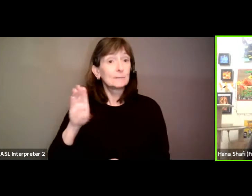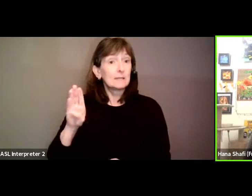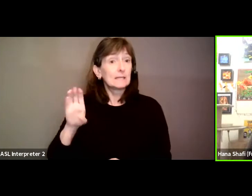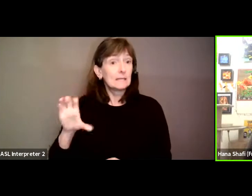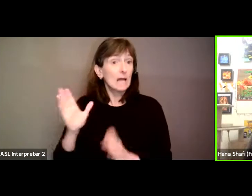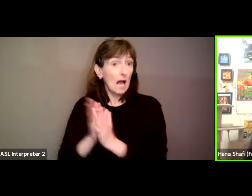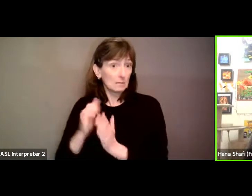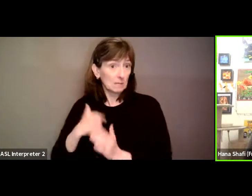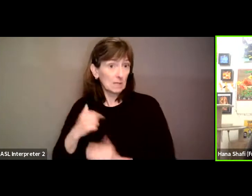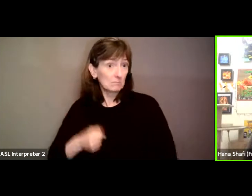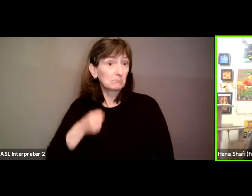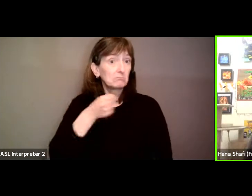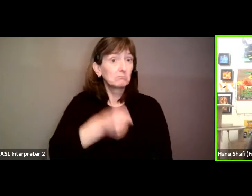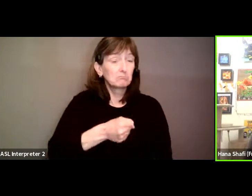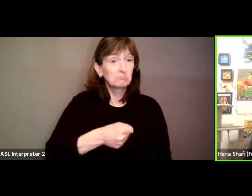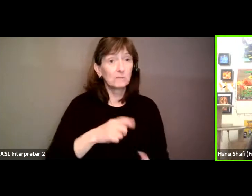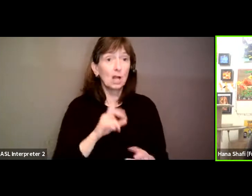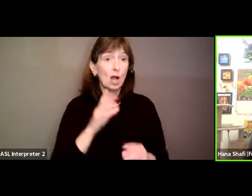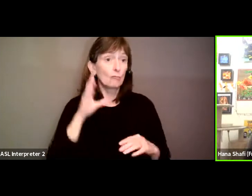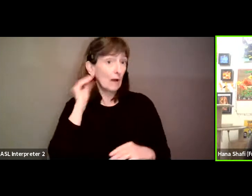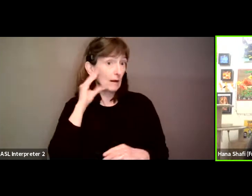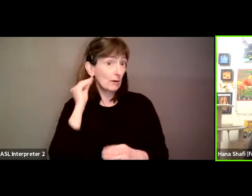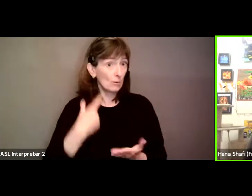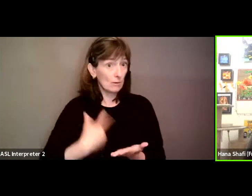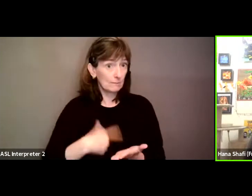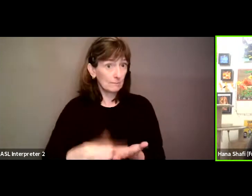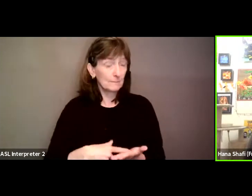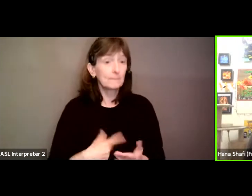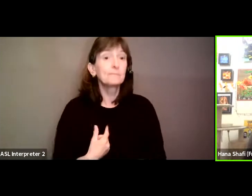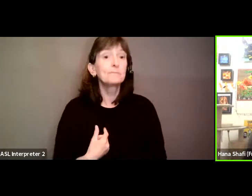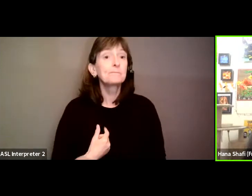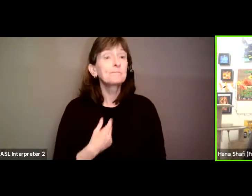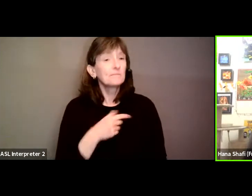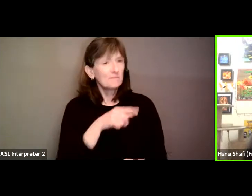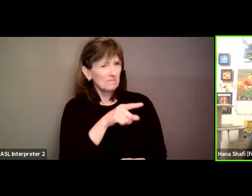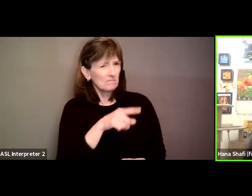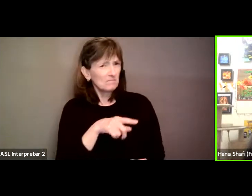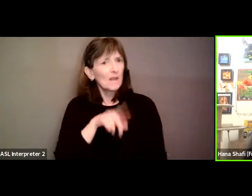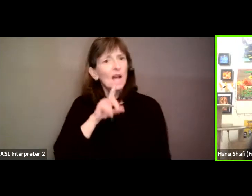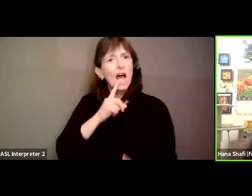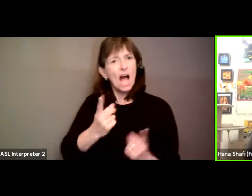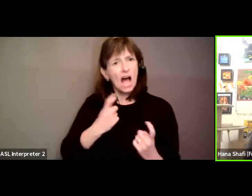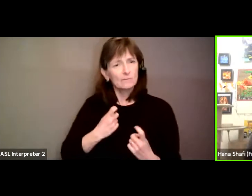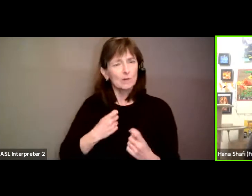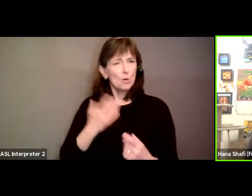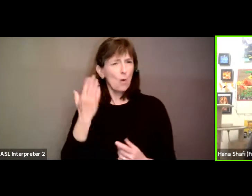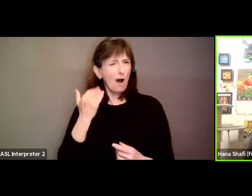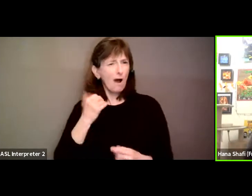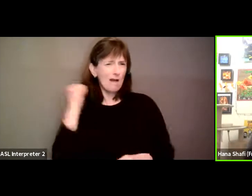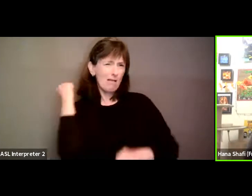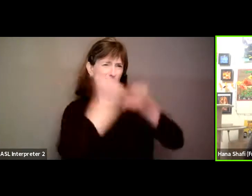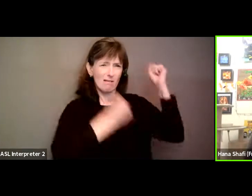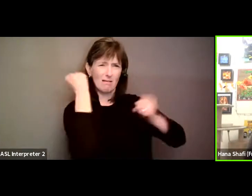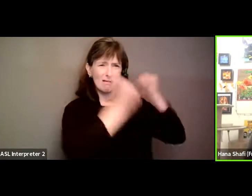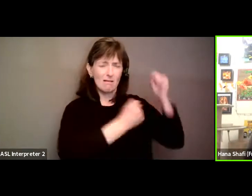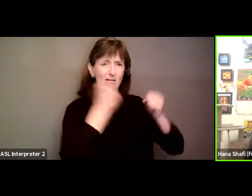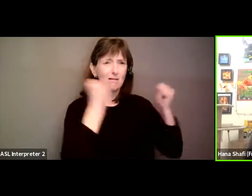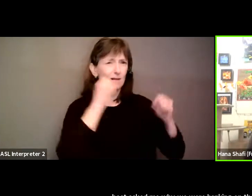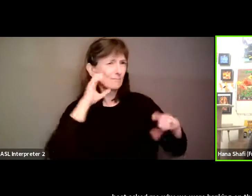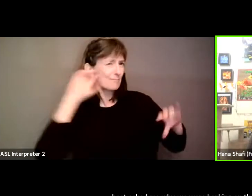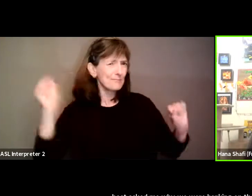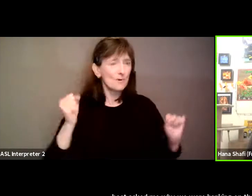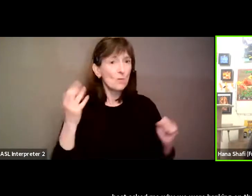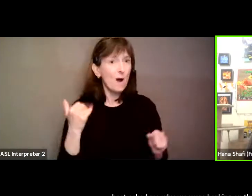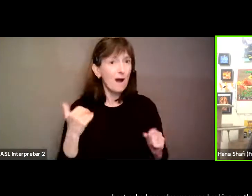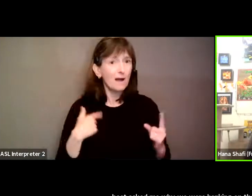to talk about the protest. The host asked me why we were banging on the barricades, making a commotion. "Because we